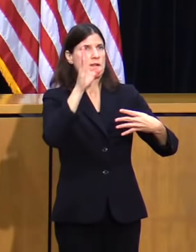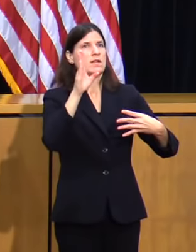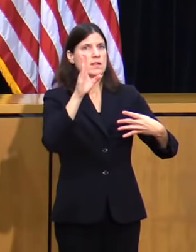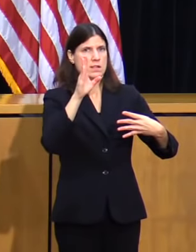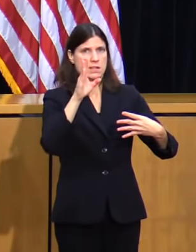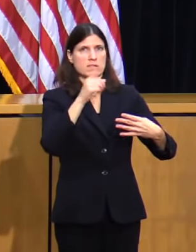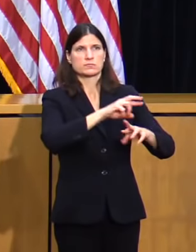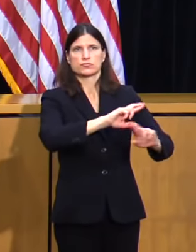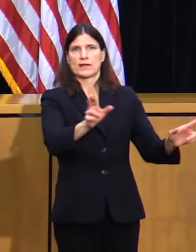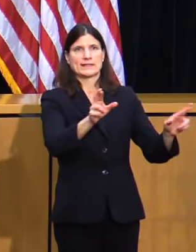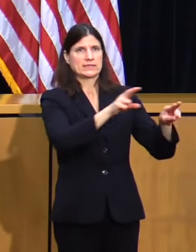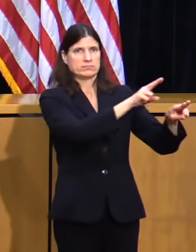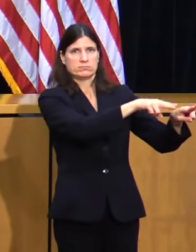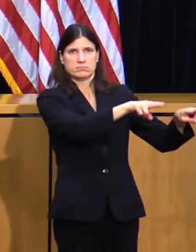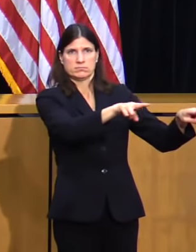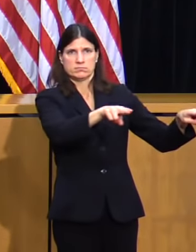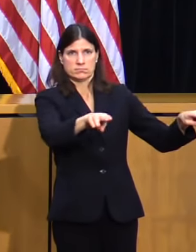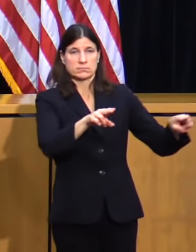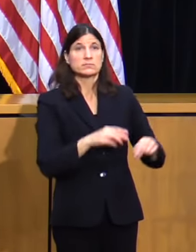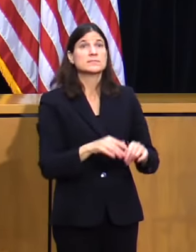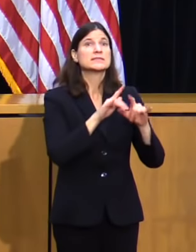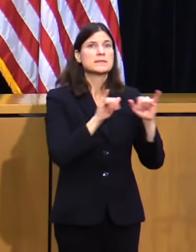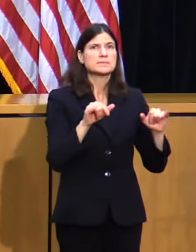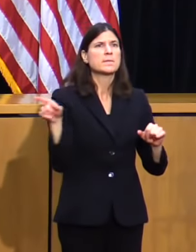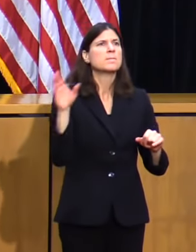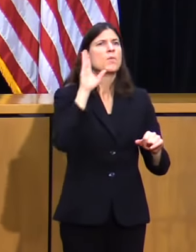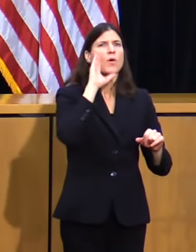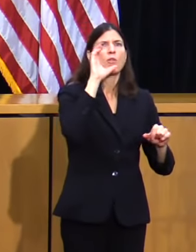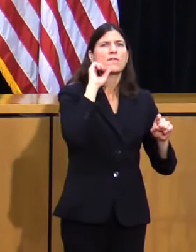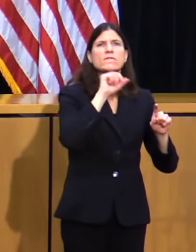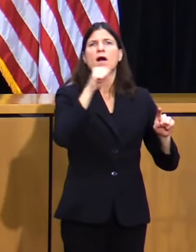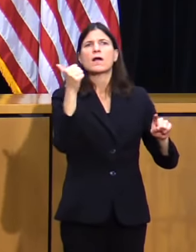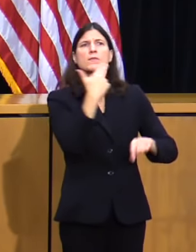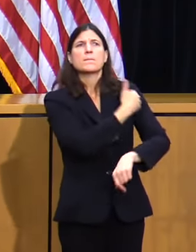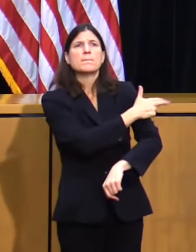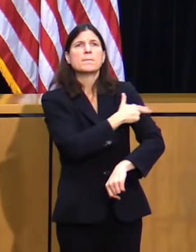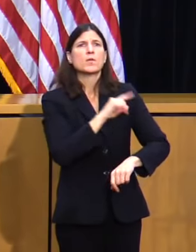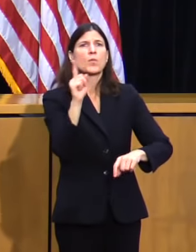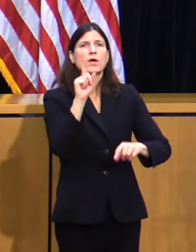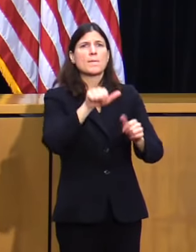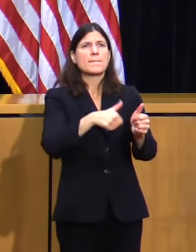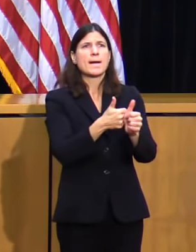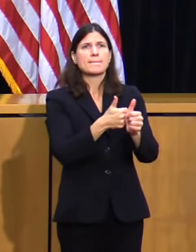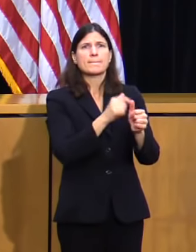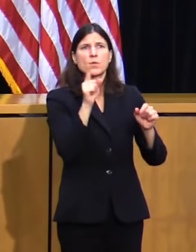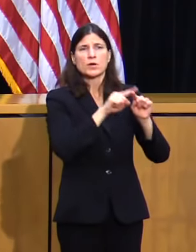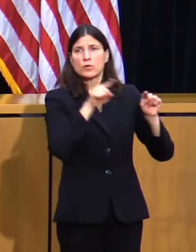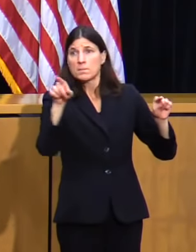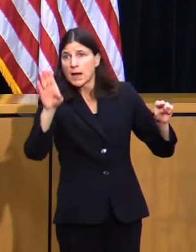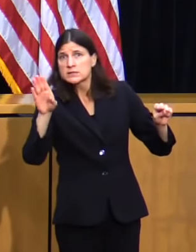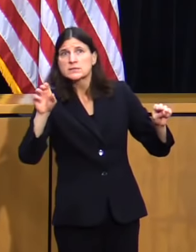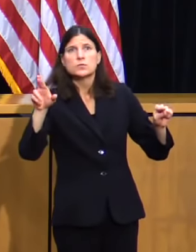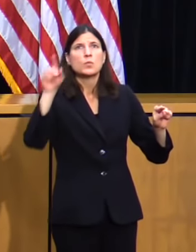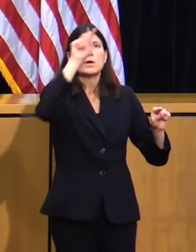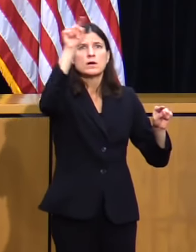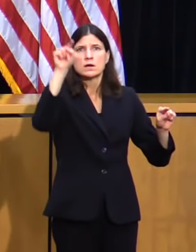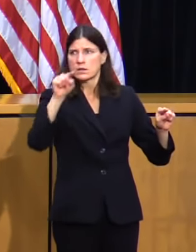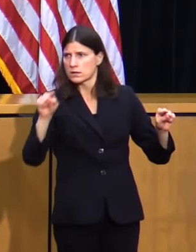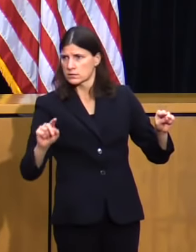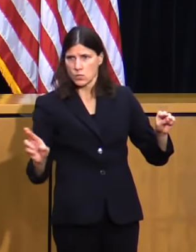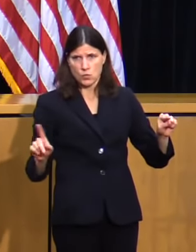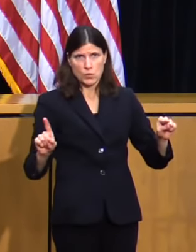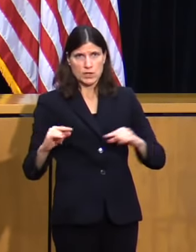hospitals if opening additional sites becomes necessary. In closing, let me again thank the many frontline and essential workers who have